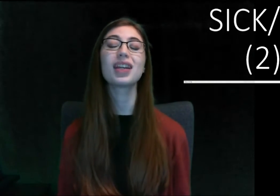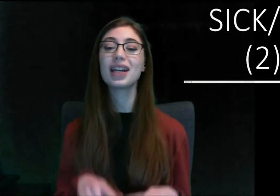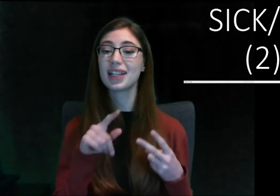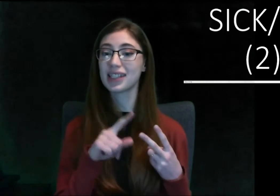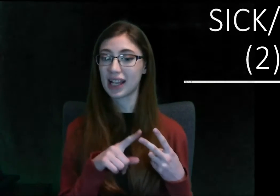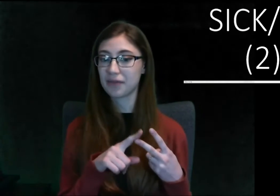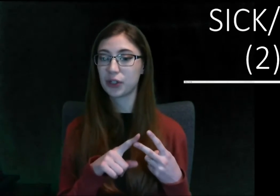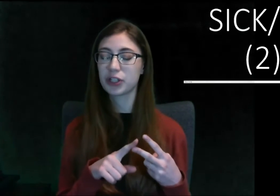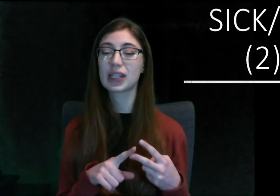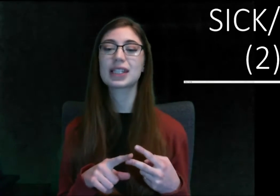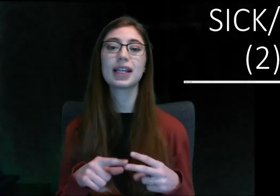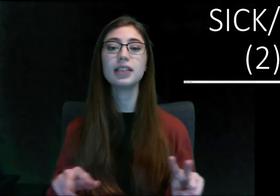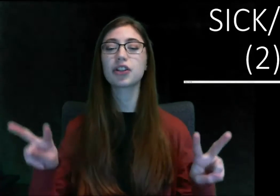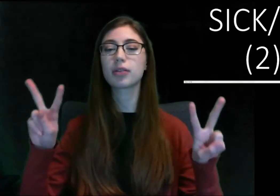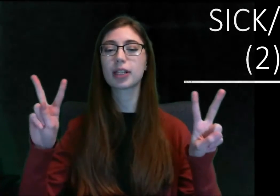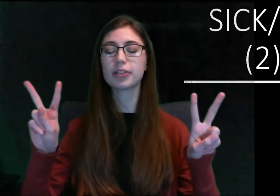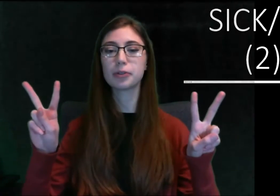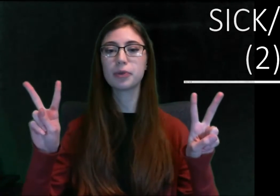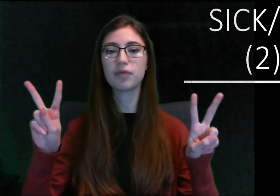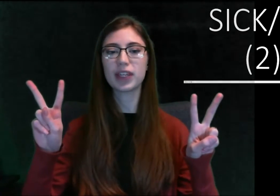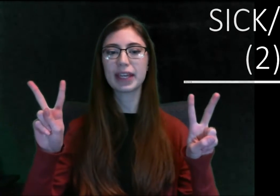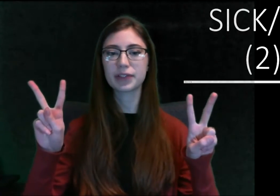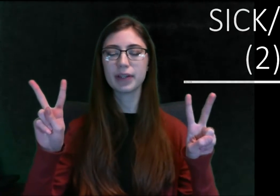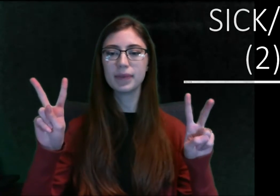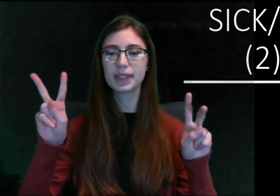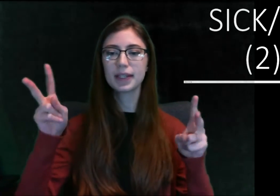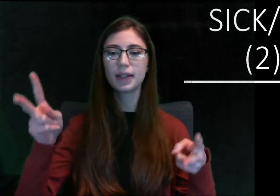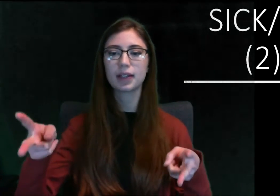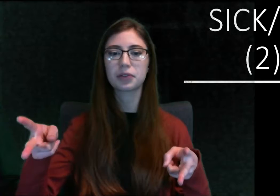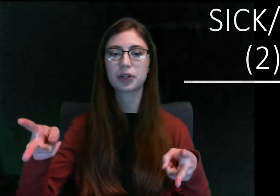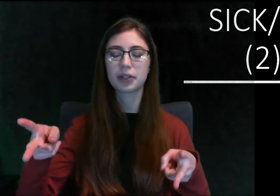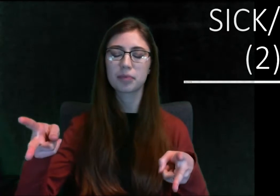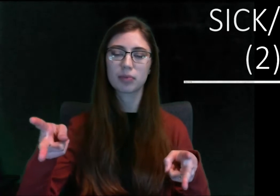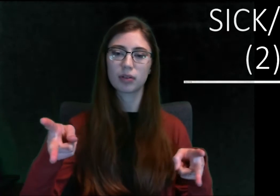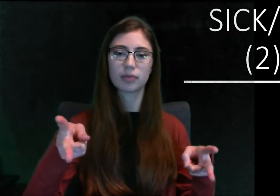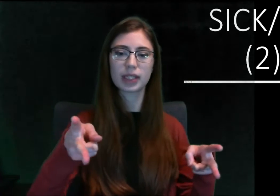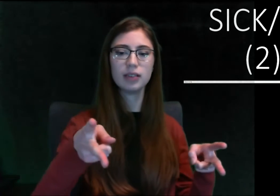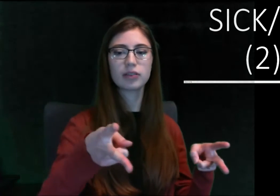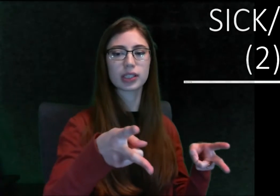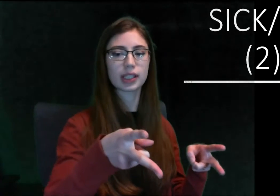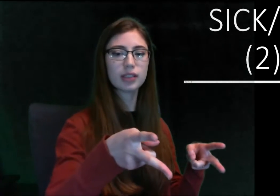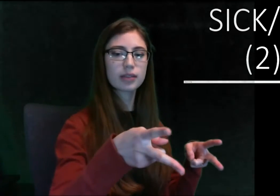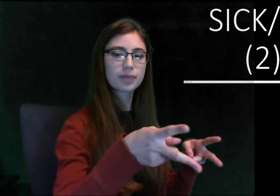The second version of this sign, you're going to make two V hand shapes and turn them palms in, just like this.